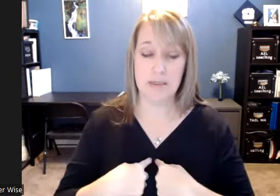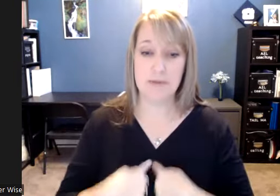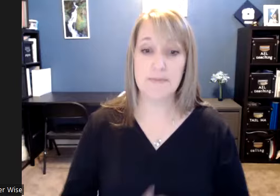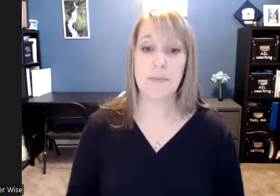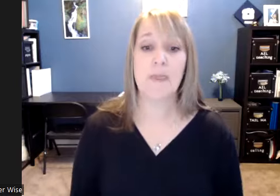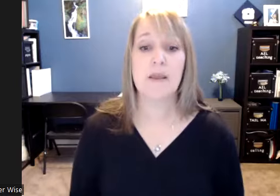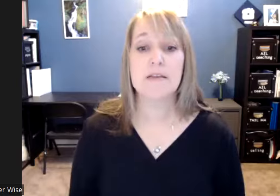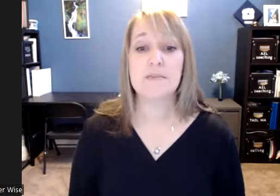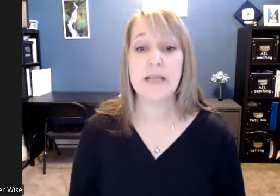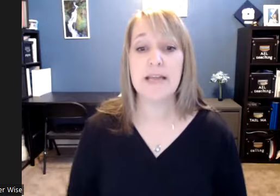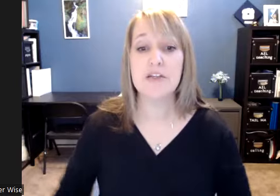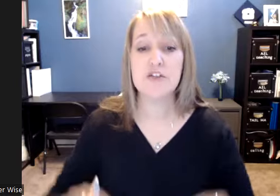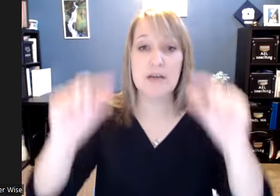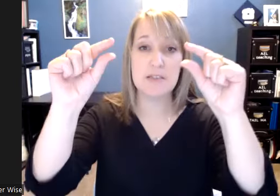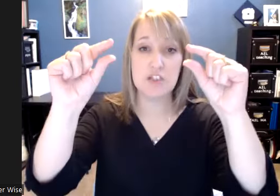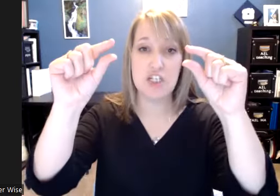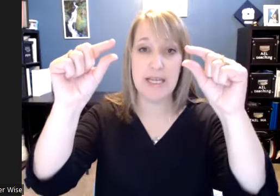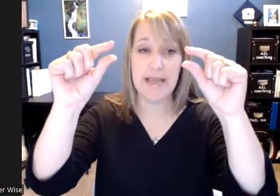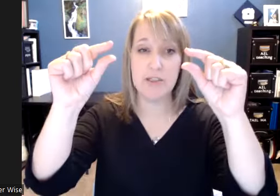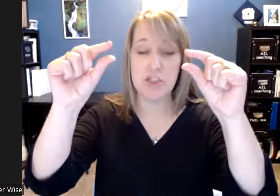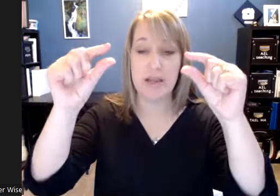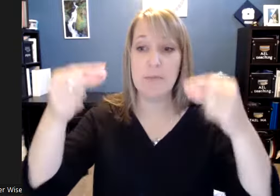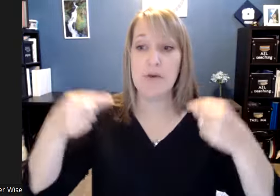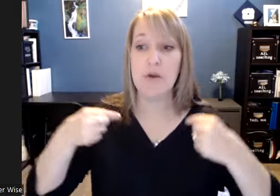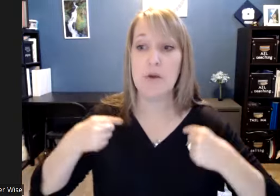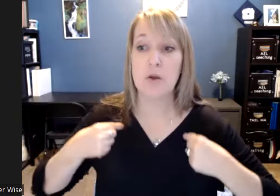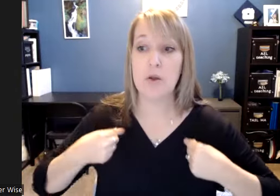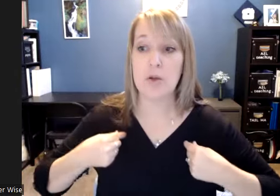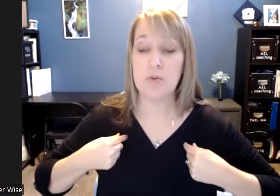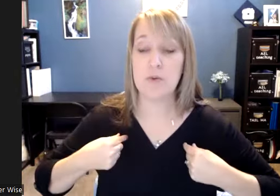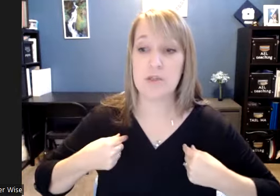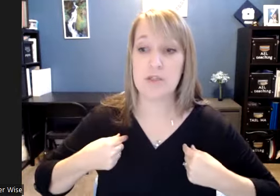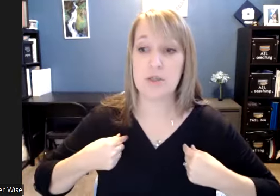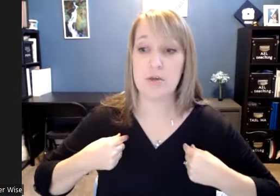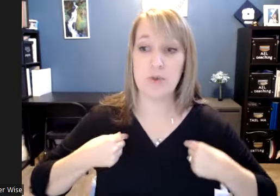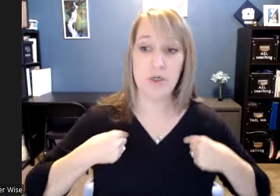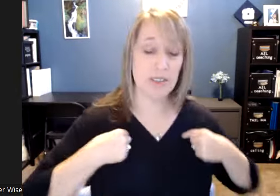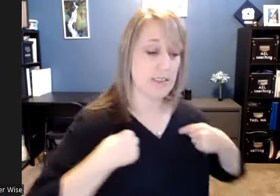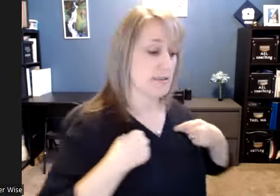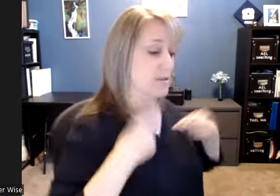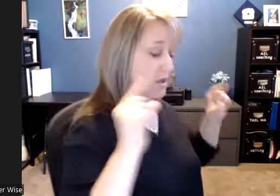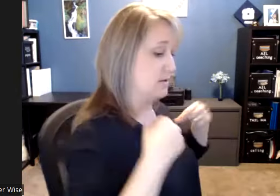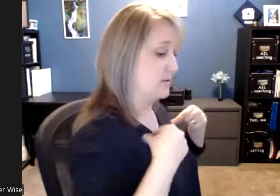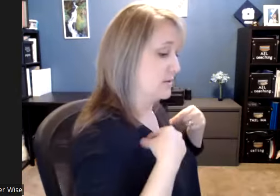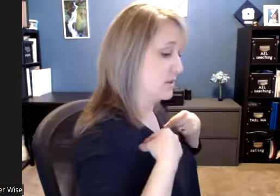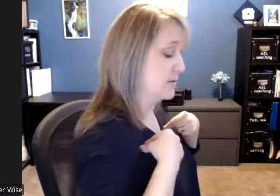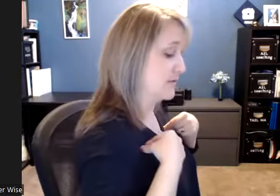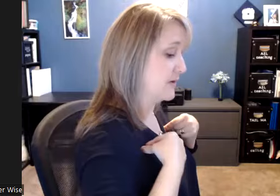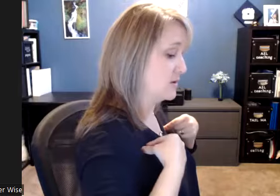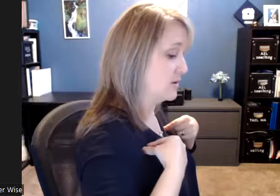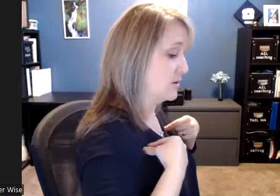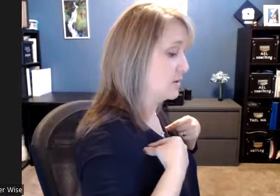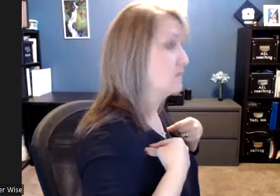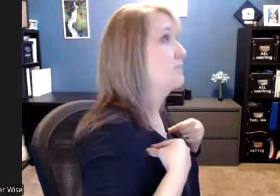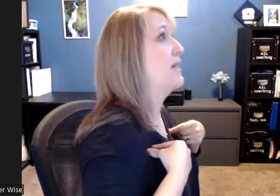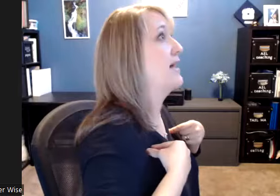is. Spaghetti straps is a G hand shape. You want to start with your fingers on your pecs